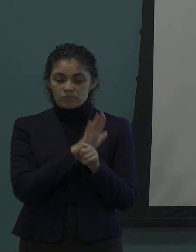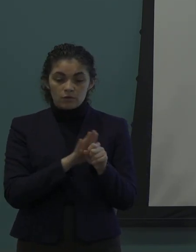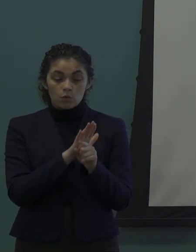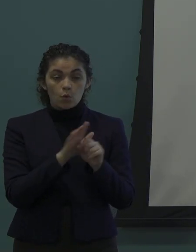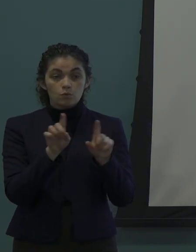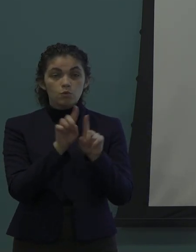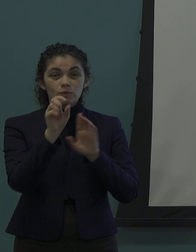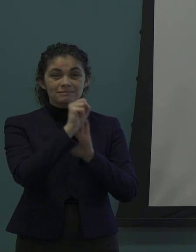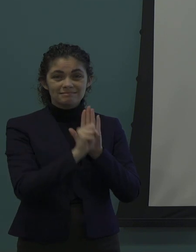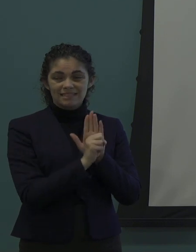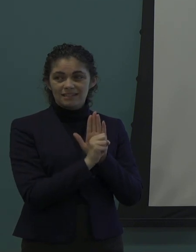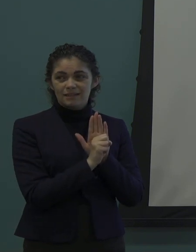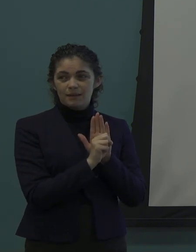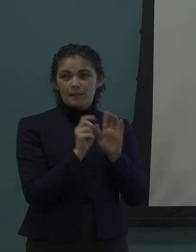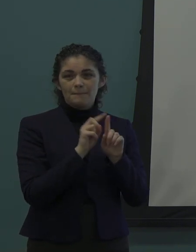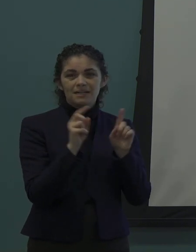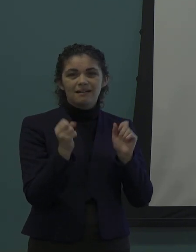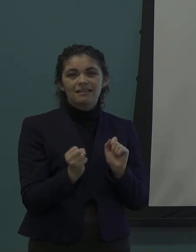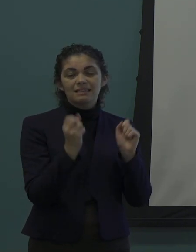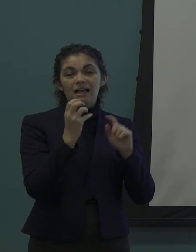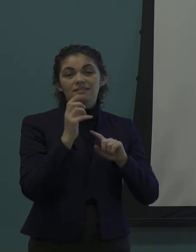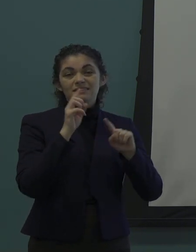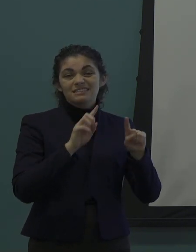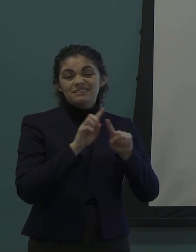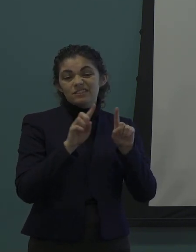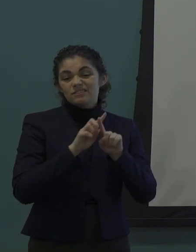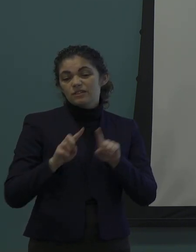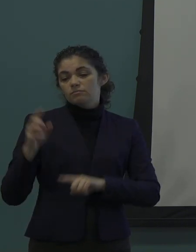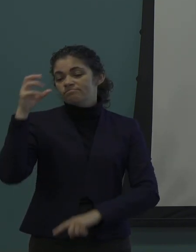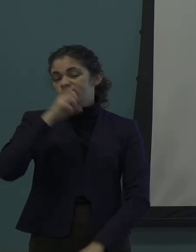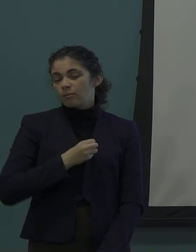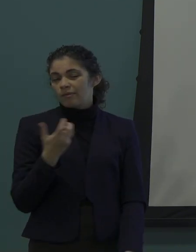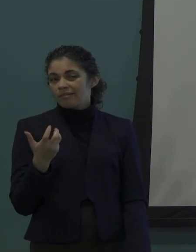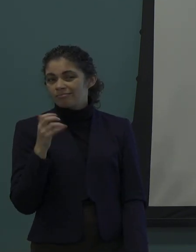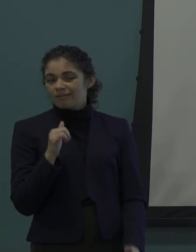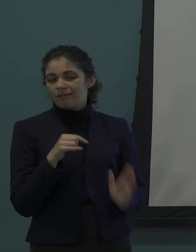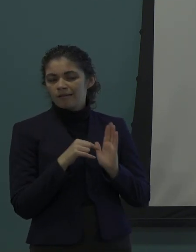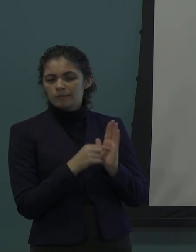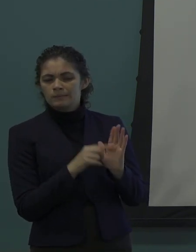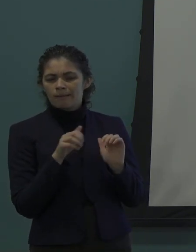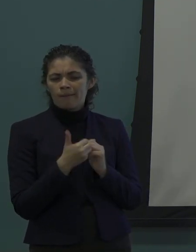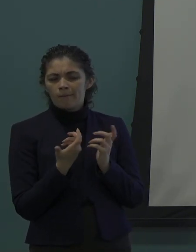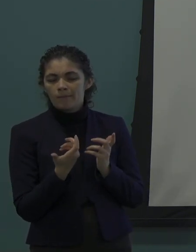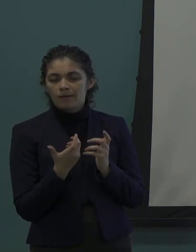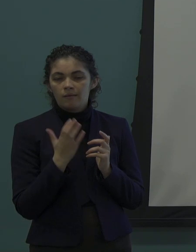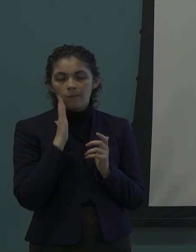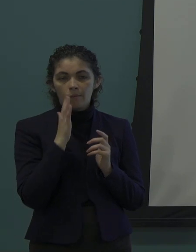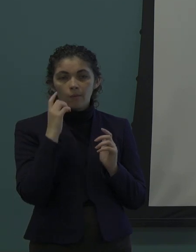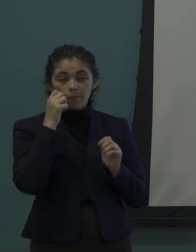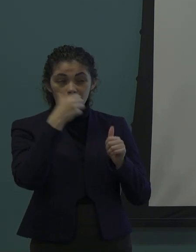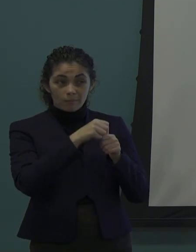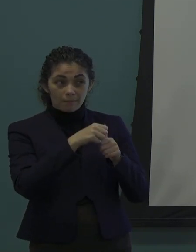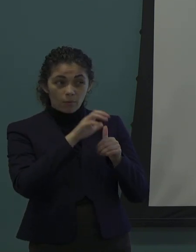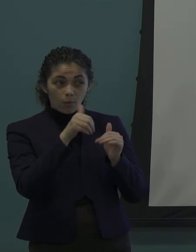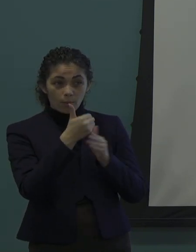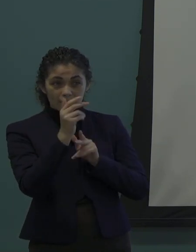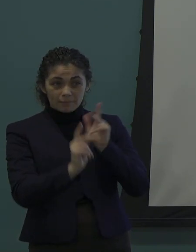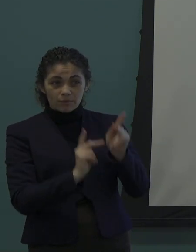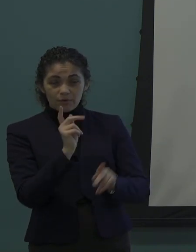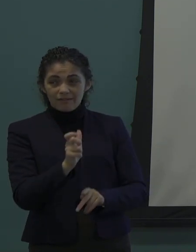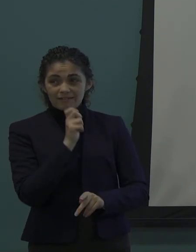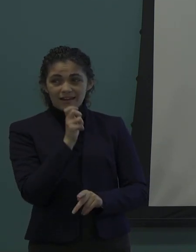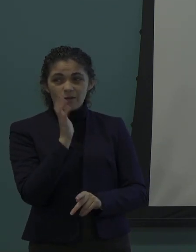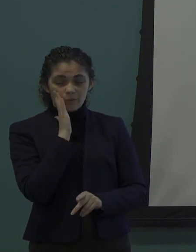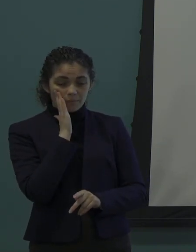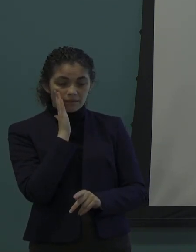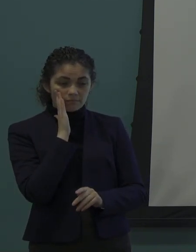and at the state level. But there are a lot of different assumptions about those models. And so what I want to remind the public is that we're not going to